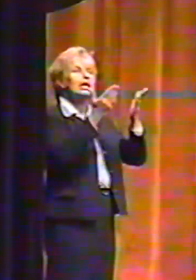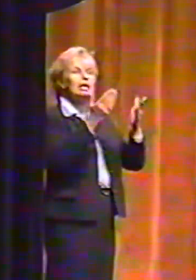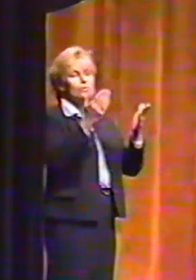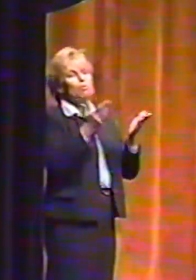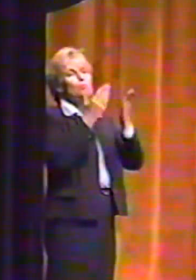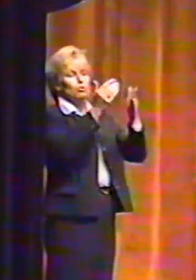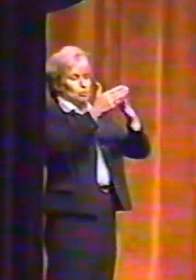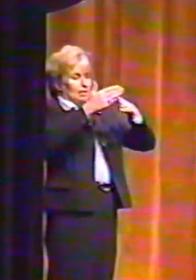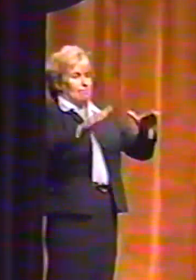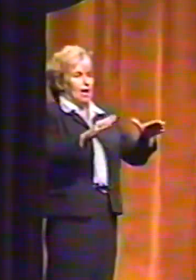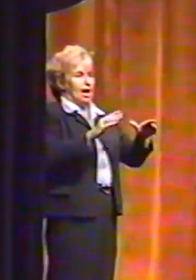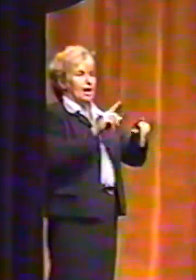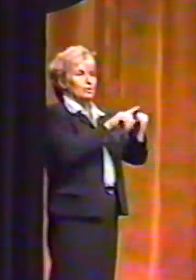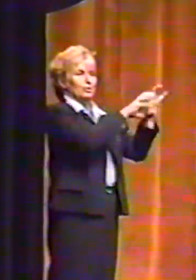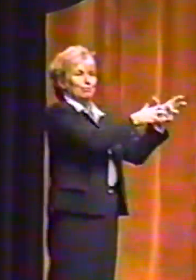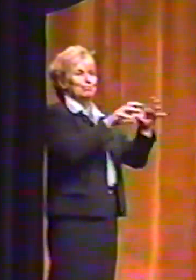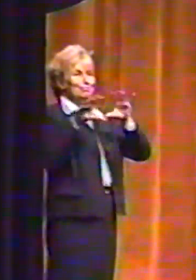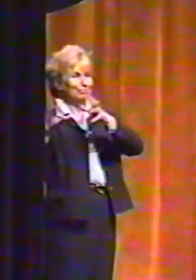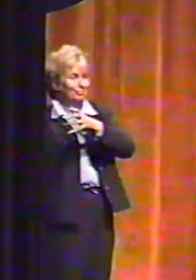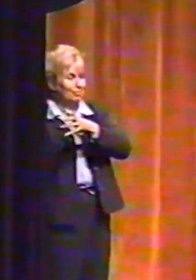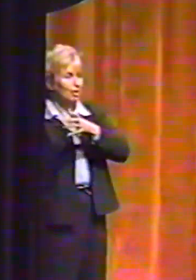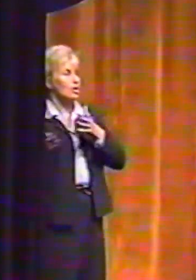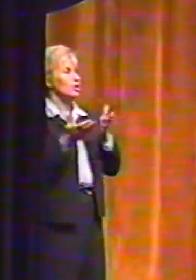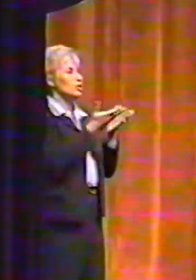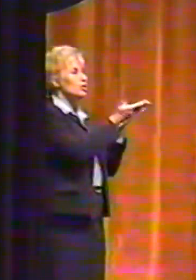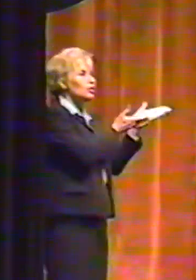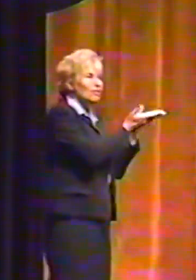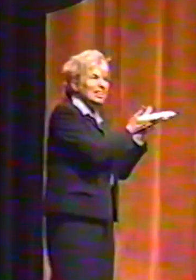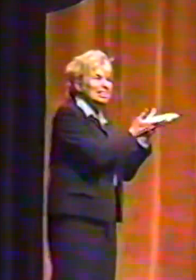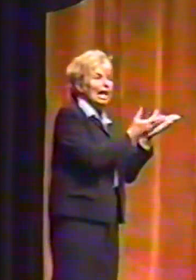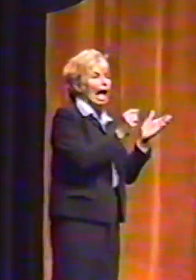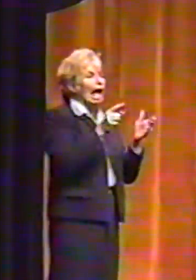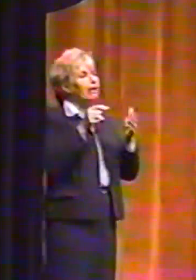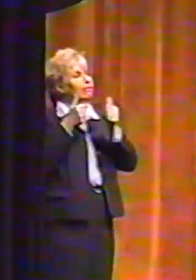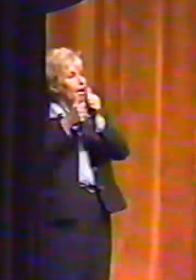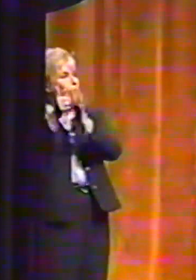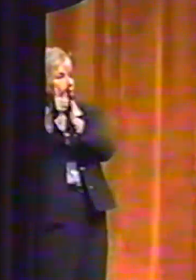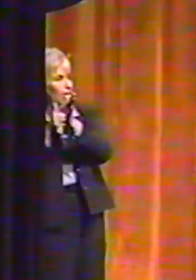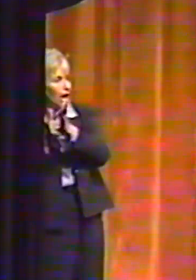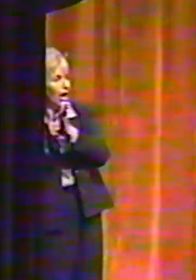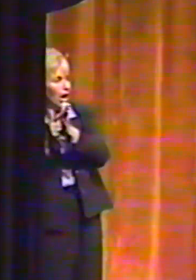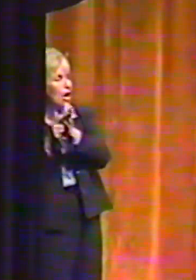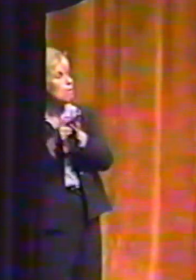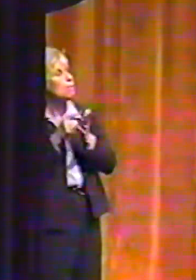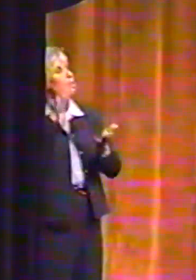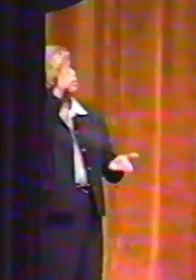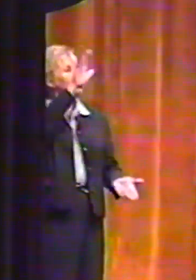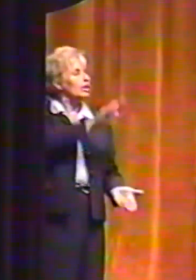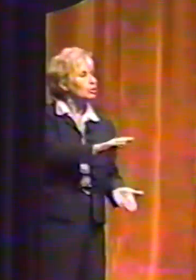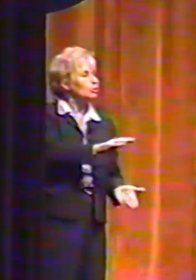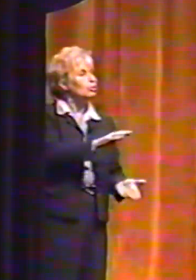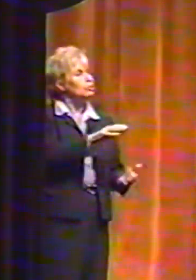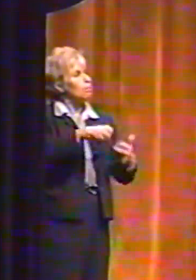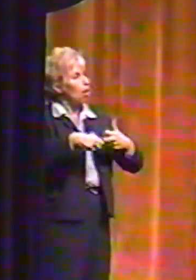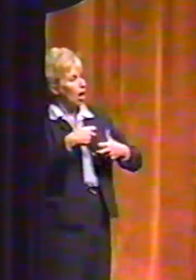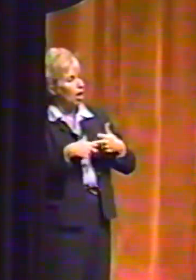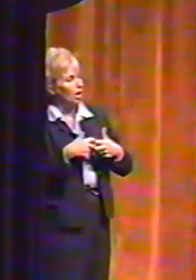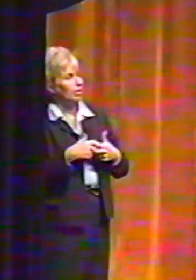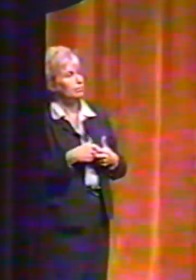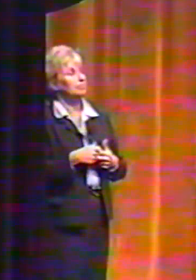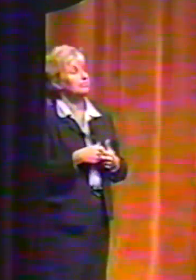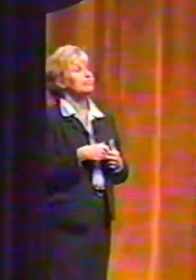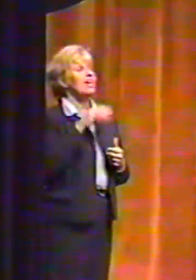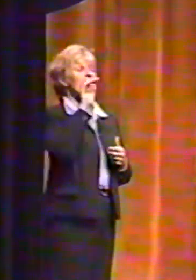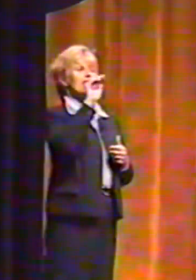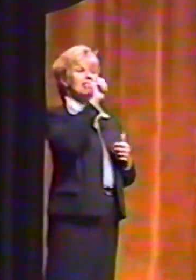perhaps reducing a little bit of the tension that now exists within the agency. The plan would do away with these district directors I